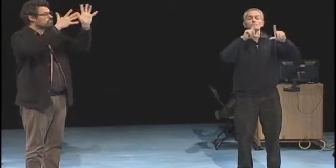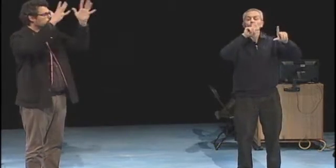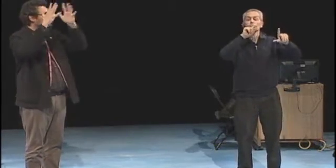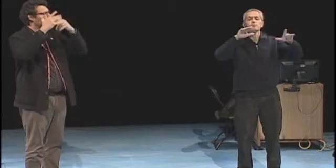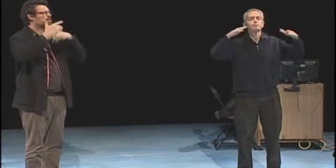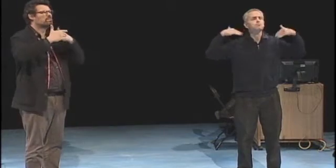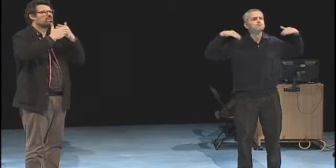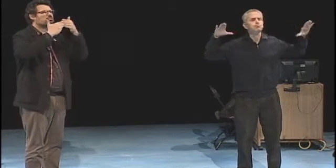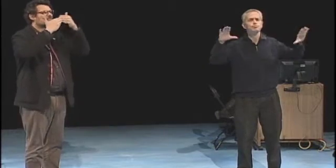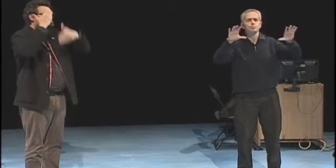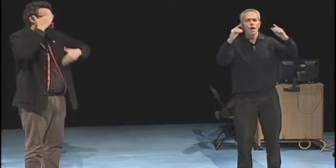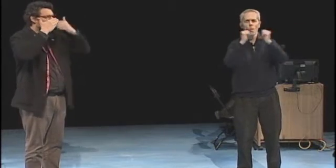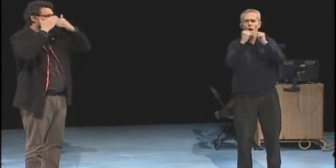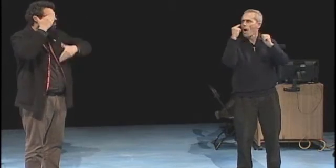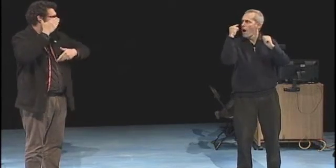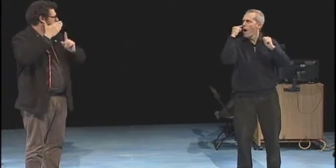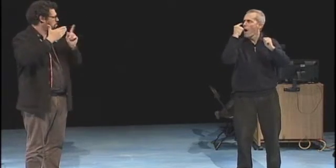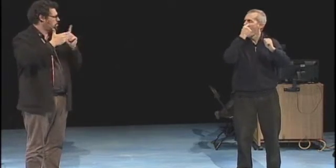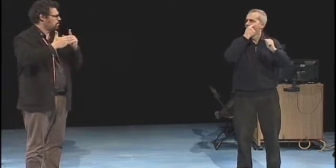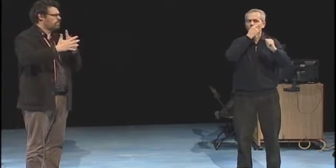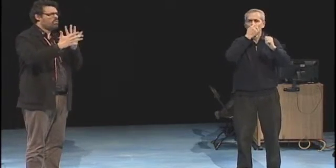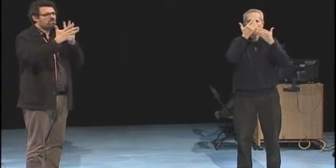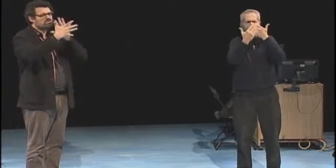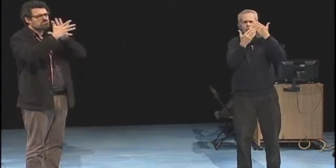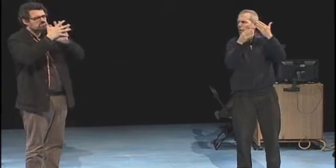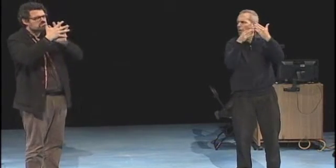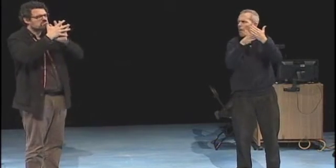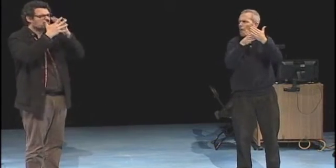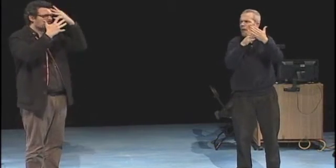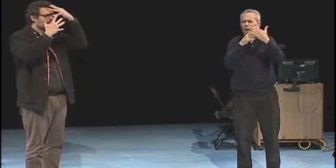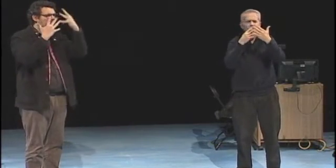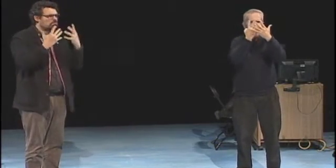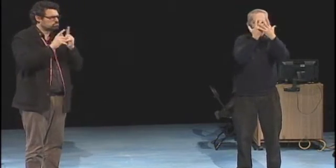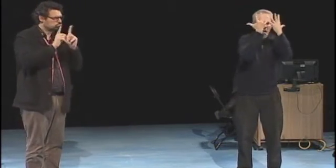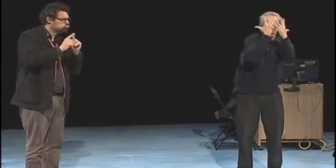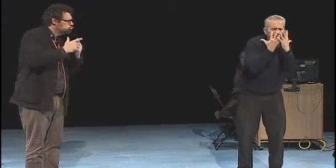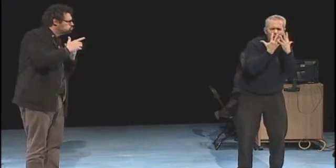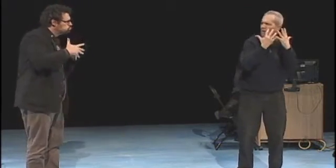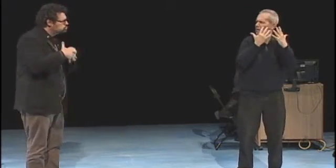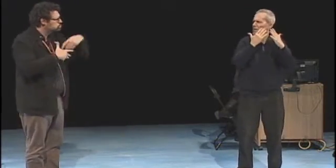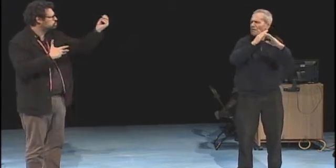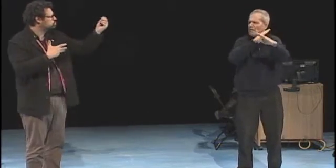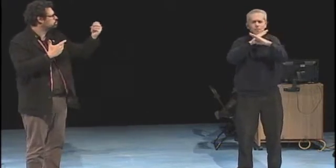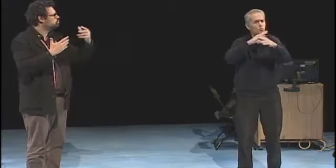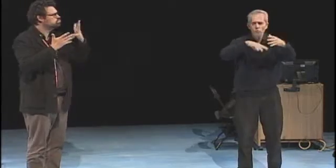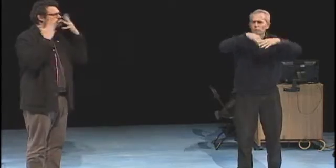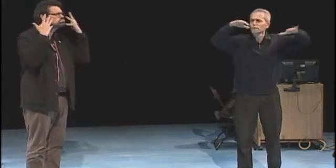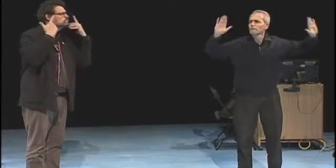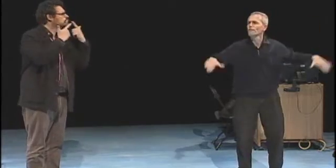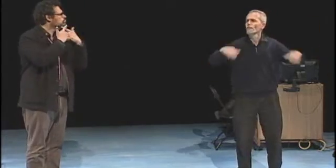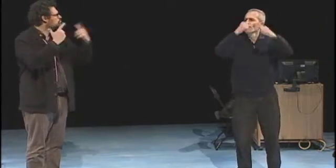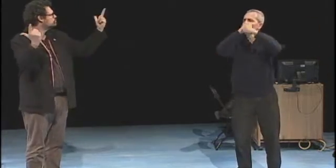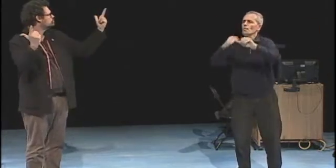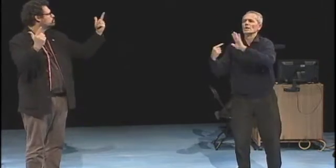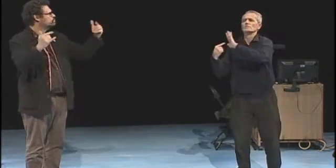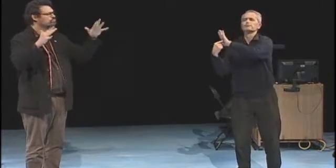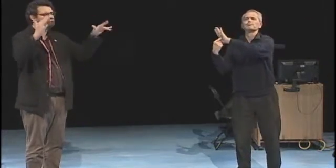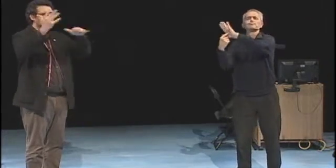And I drew this bird flying free. The body is made of eyes, and the wings are made